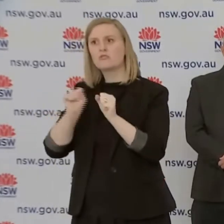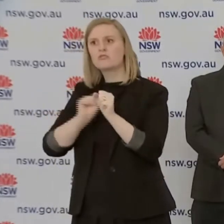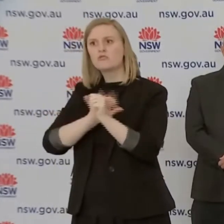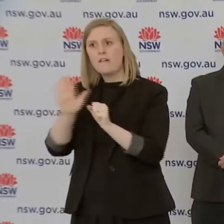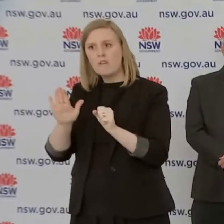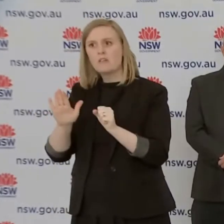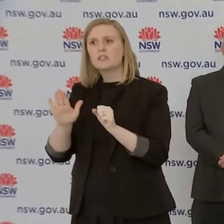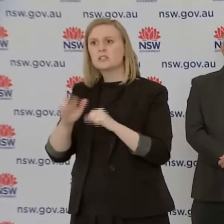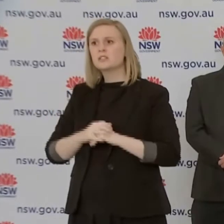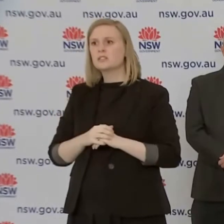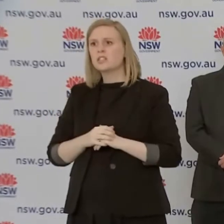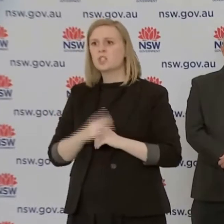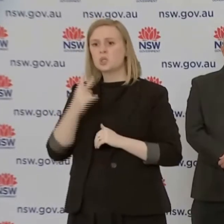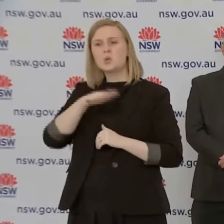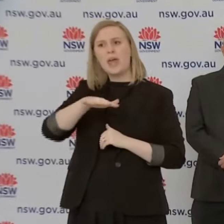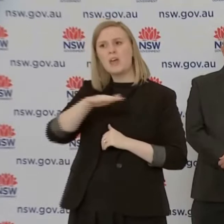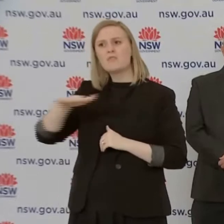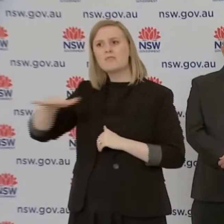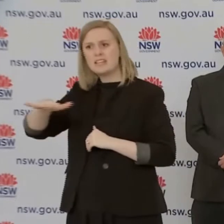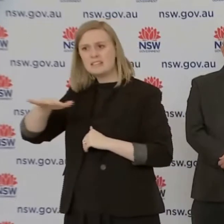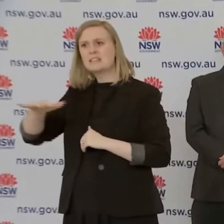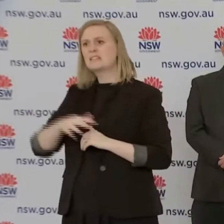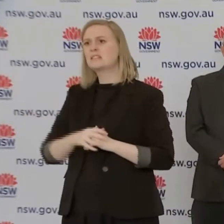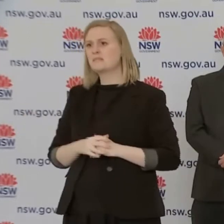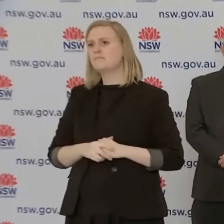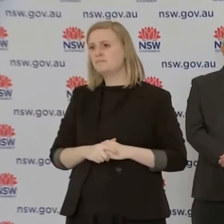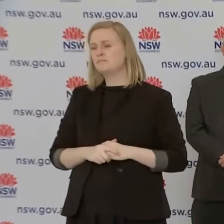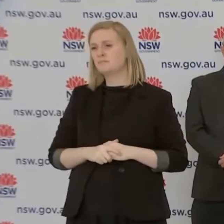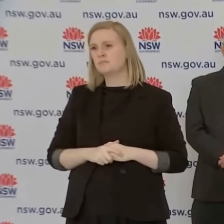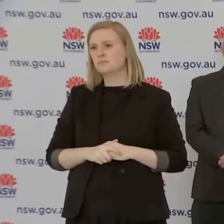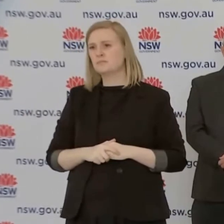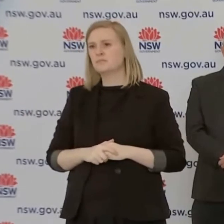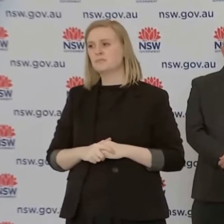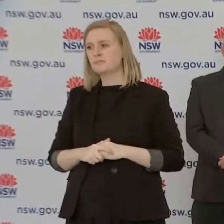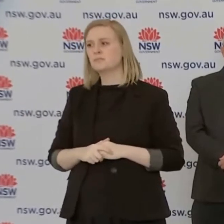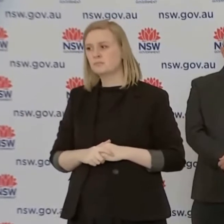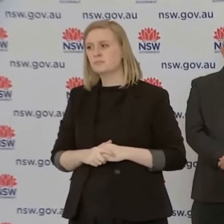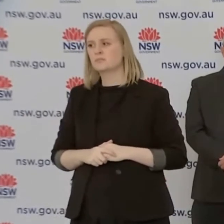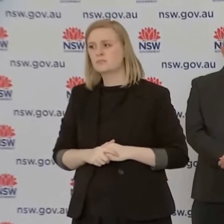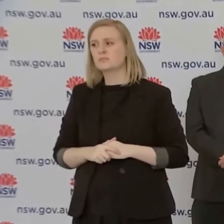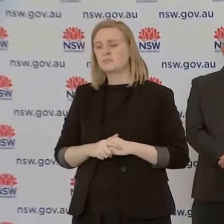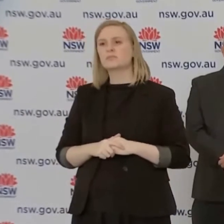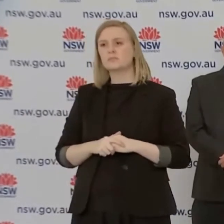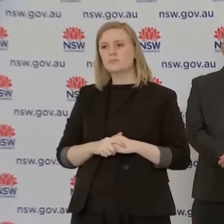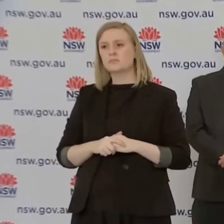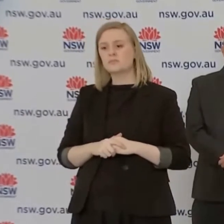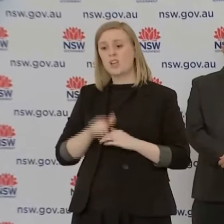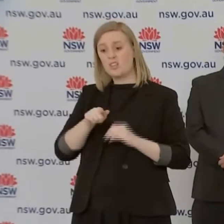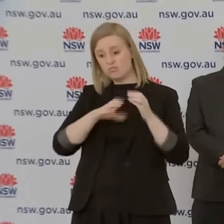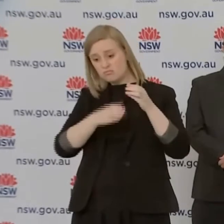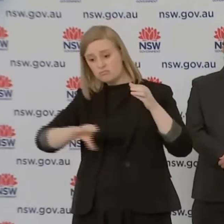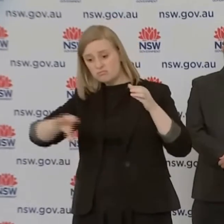plant, and a lower detection in the Belmont sewage treatment plant. These sewage treatment plants serve